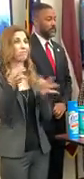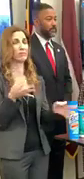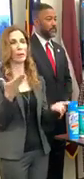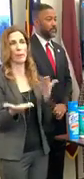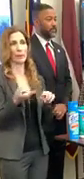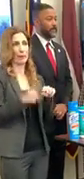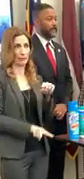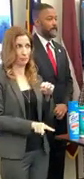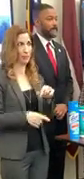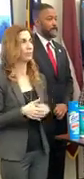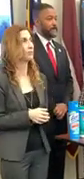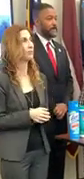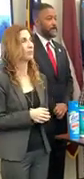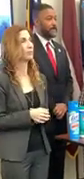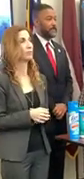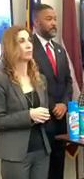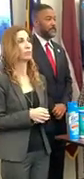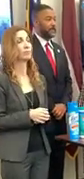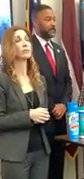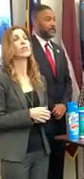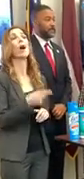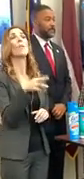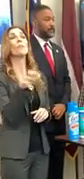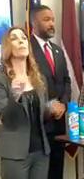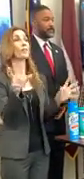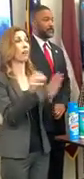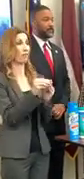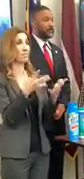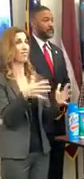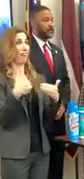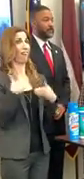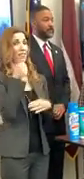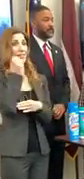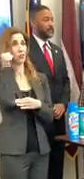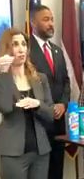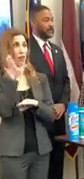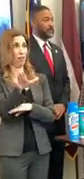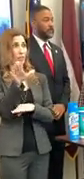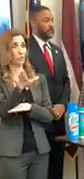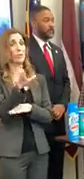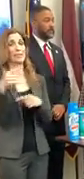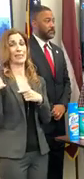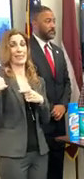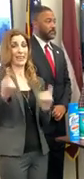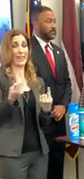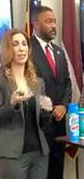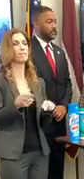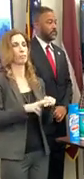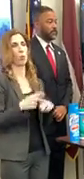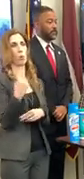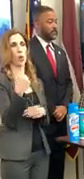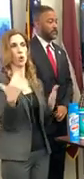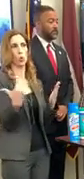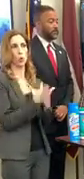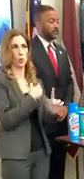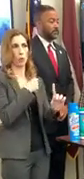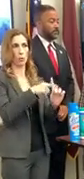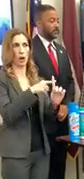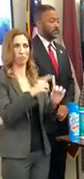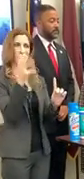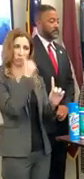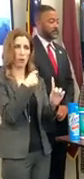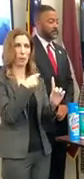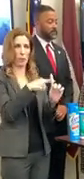questions. Since our press conference yesterday afternoon, we have had one new presumptive positive case